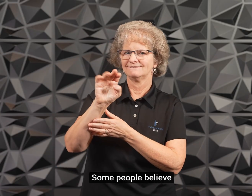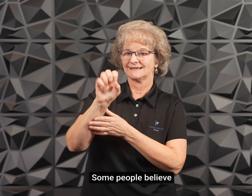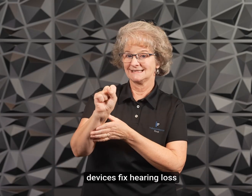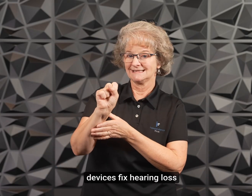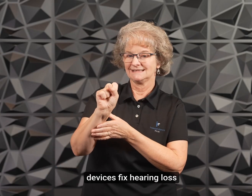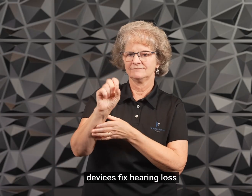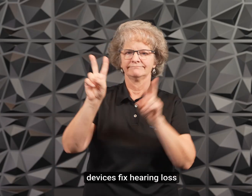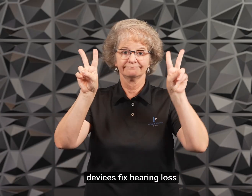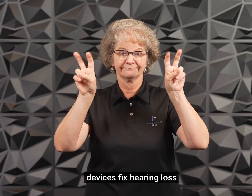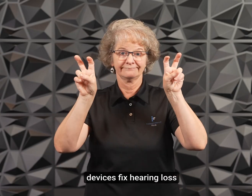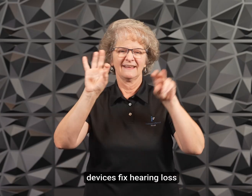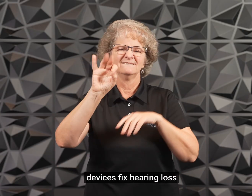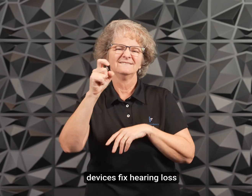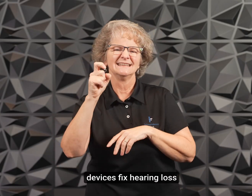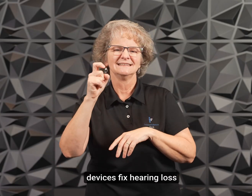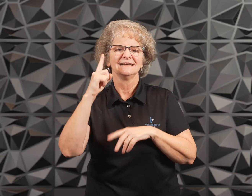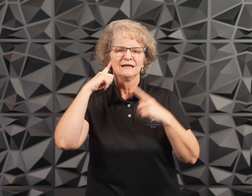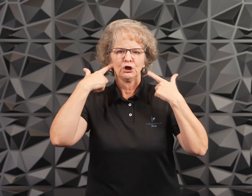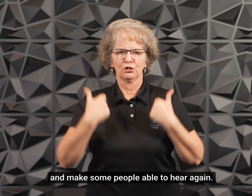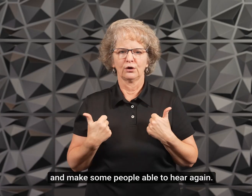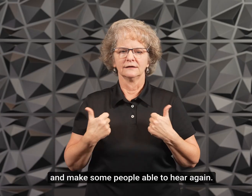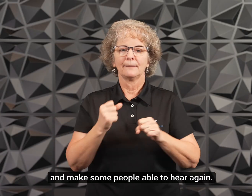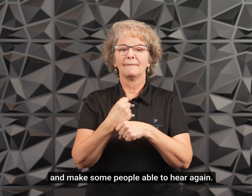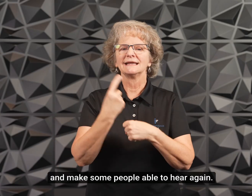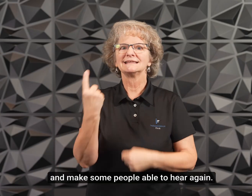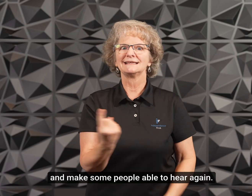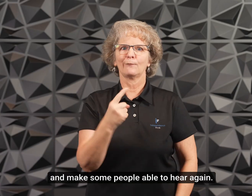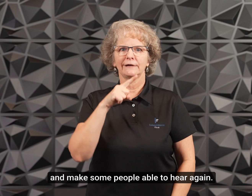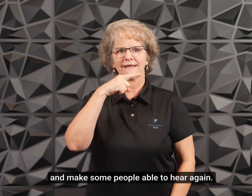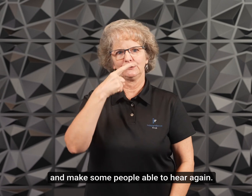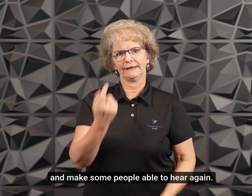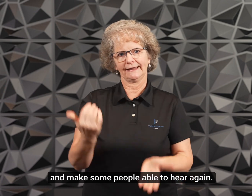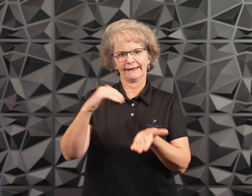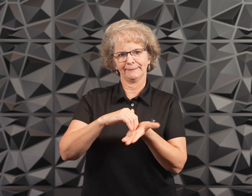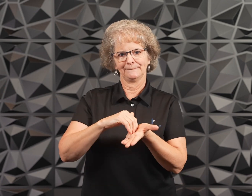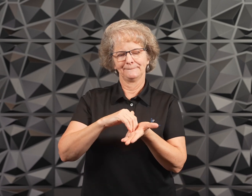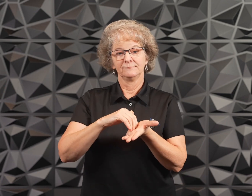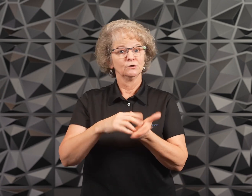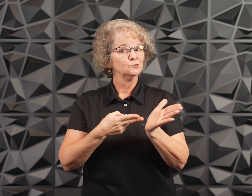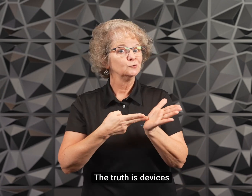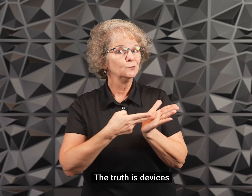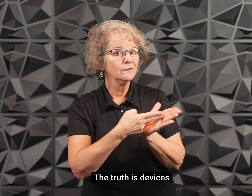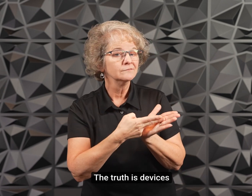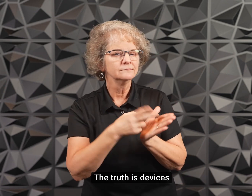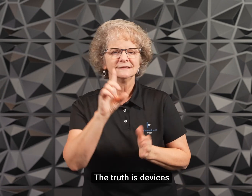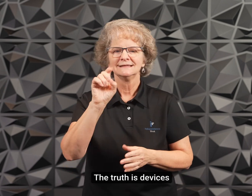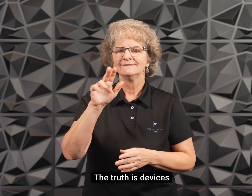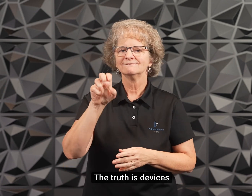believe devices fix hearing loss and make some people able to hear again. The truth is,